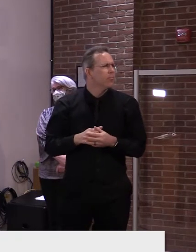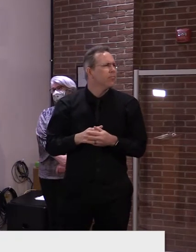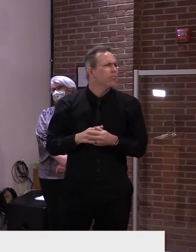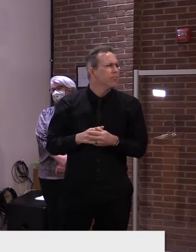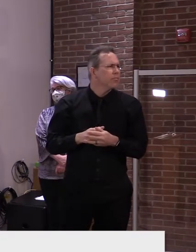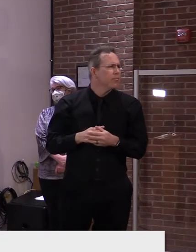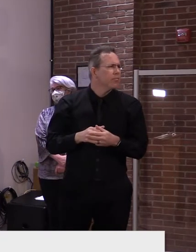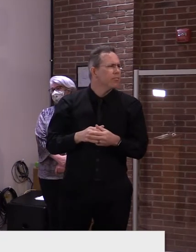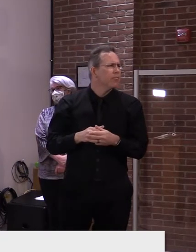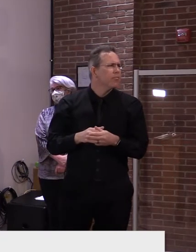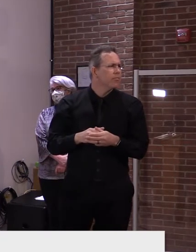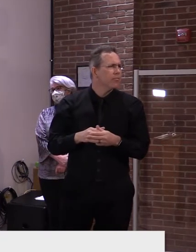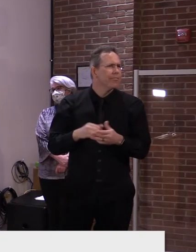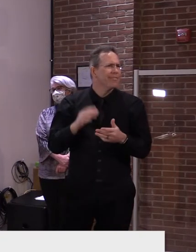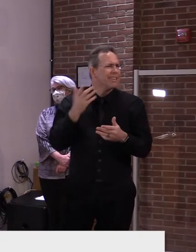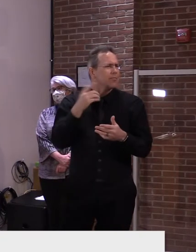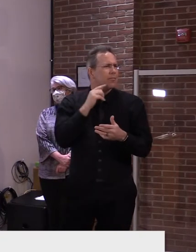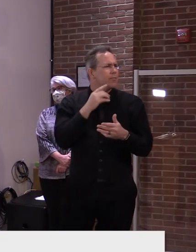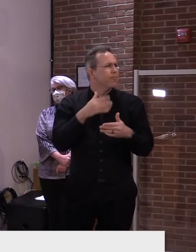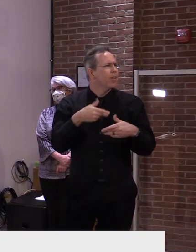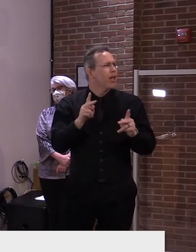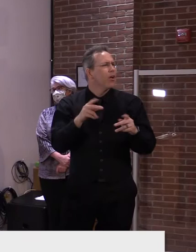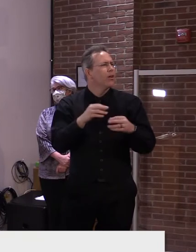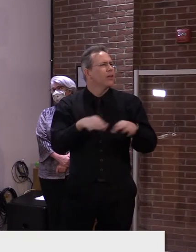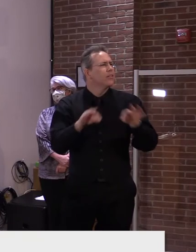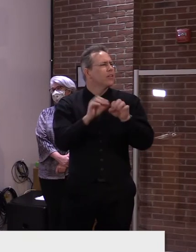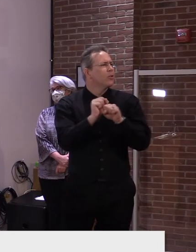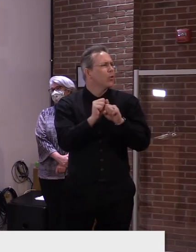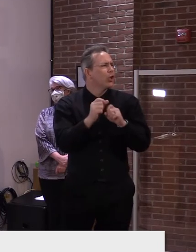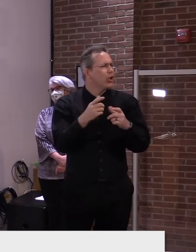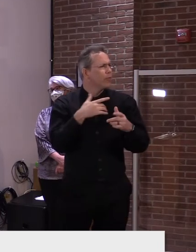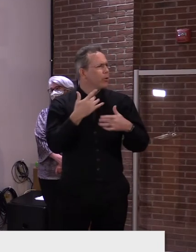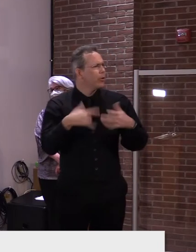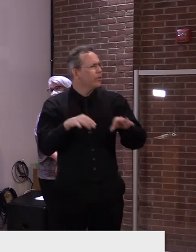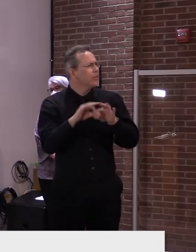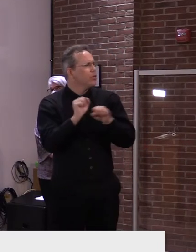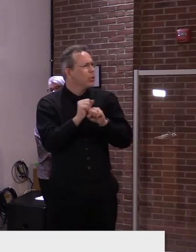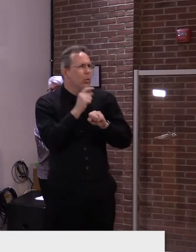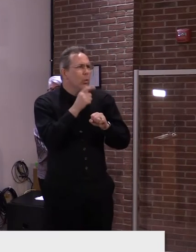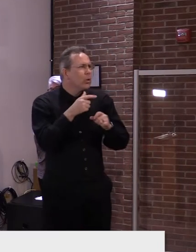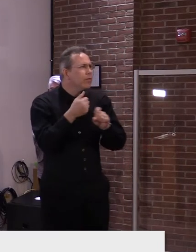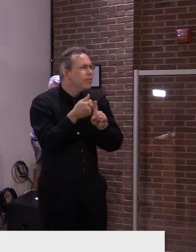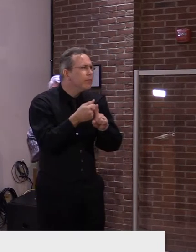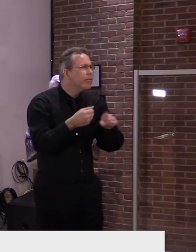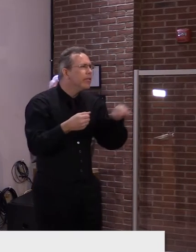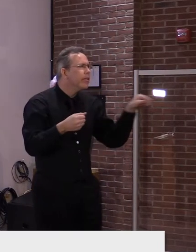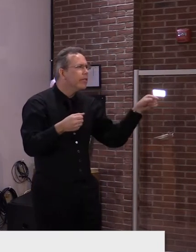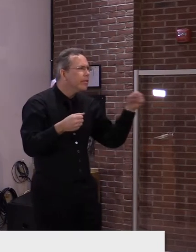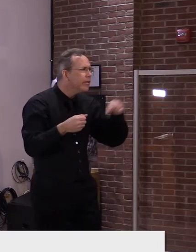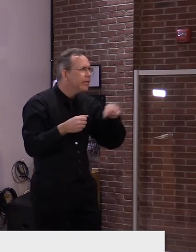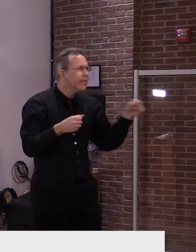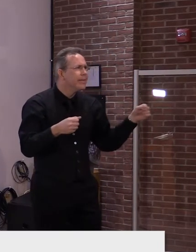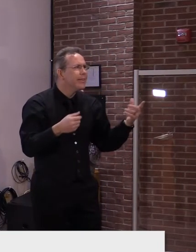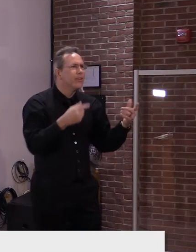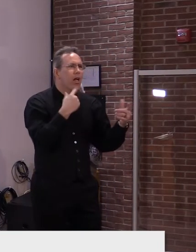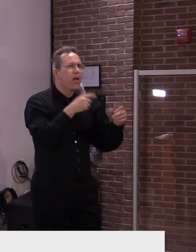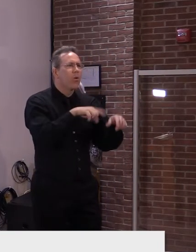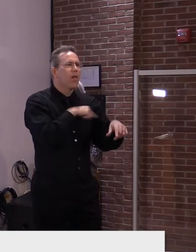risk for COVID because they're younger, work in person, but aren't yet eligible or don't live with someone who's eligible.